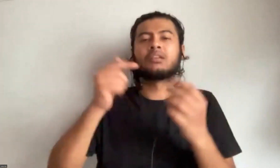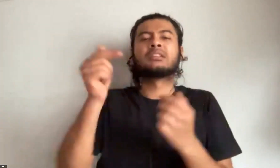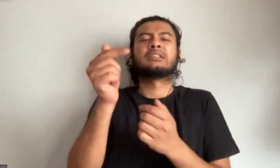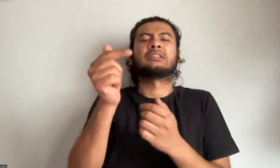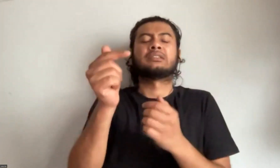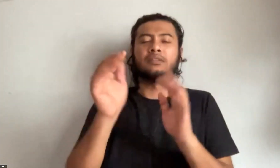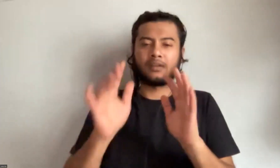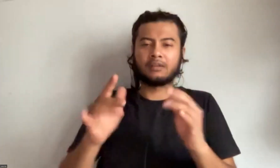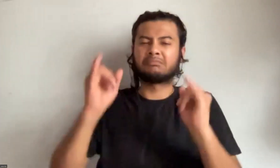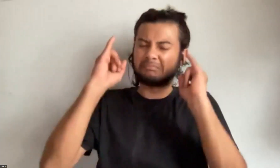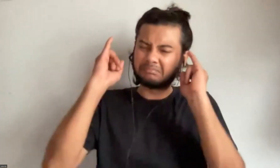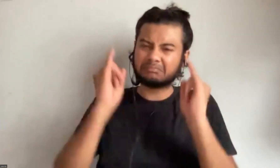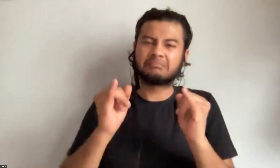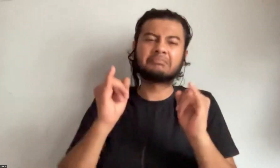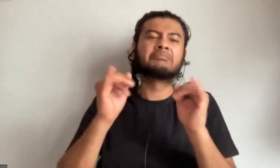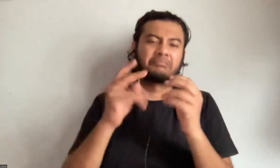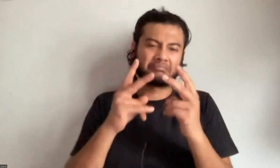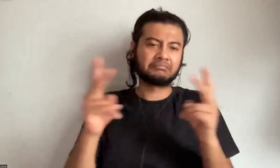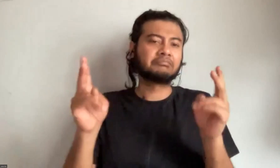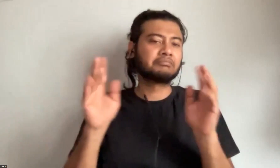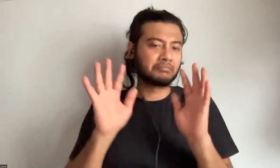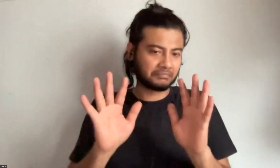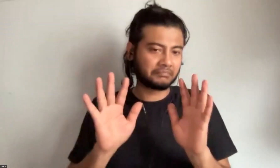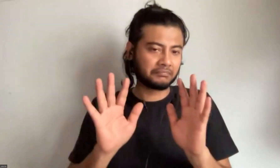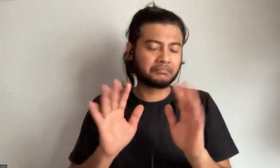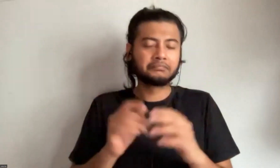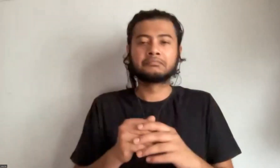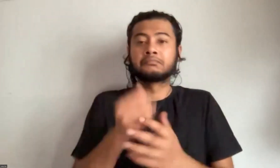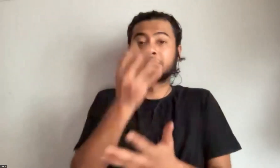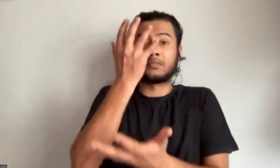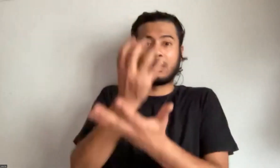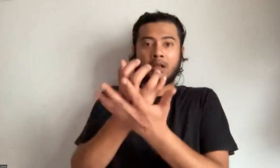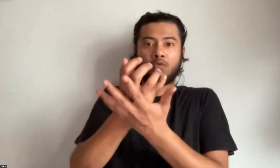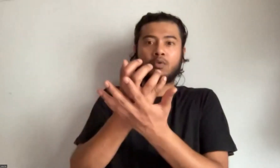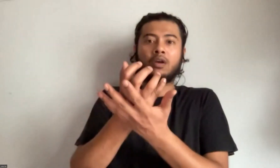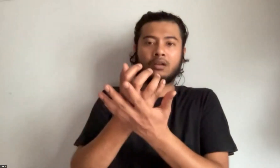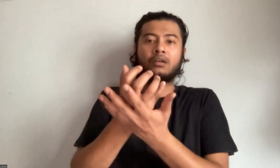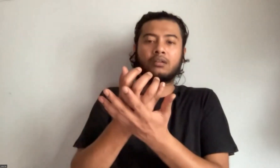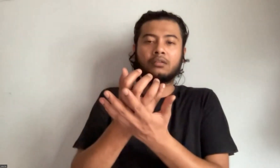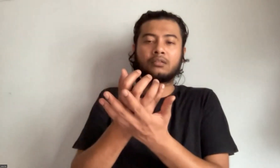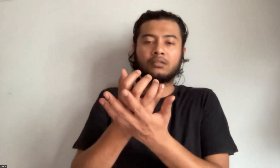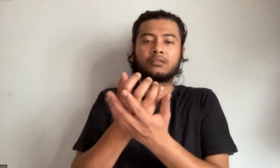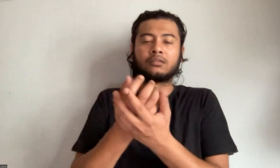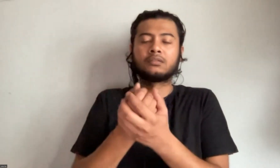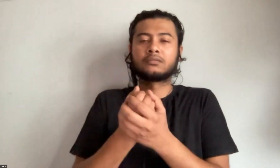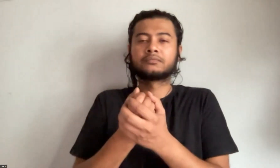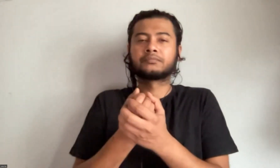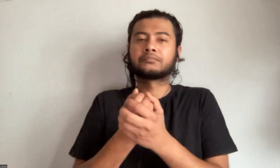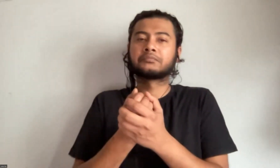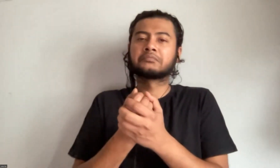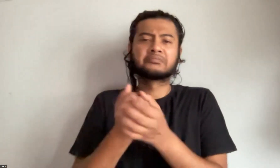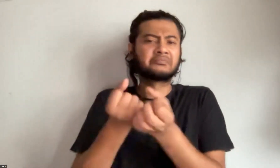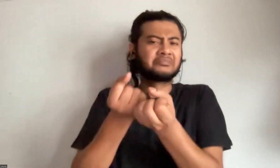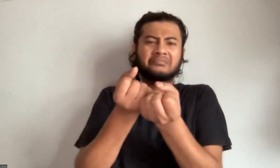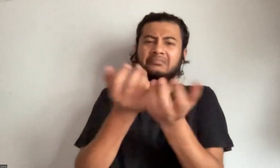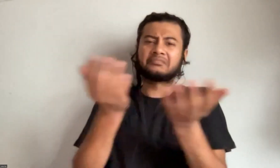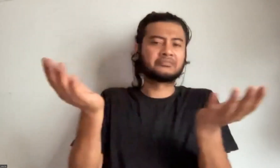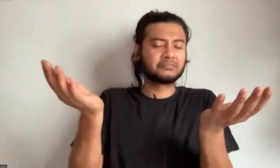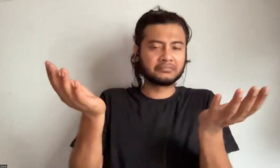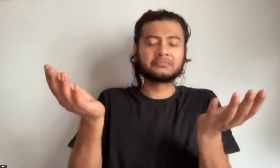Kali Yuga is full of such things, and that is why Krishna comes, because it